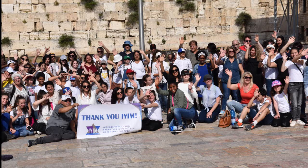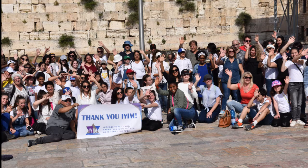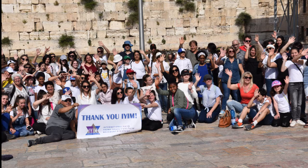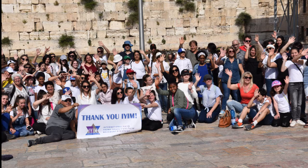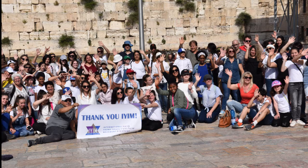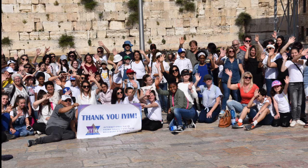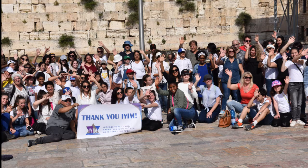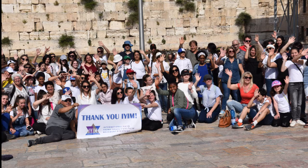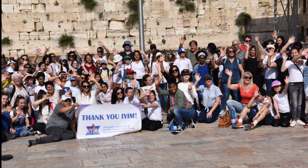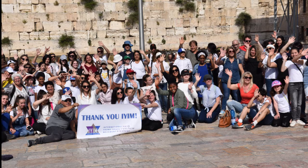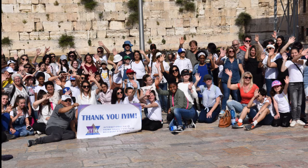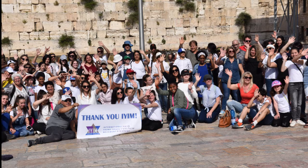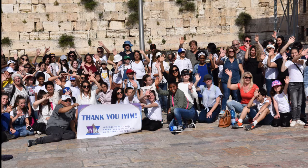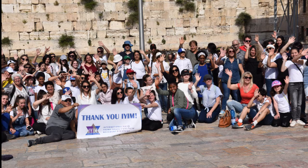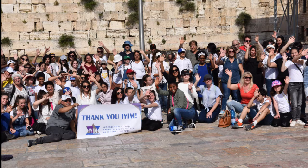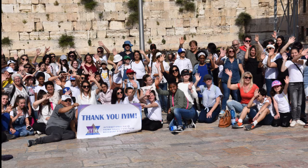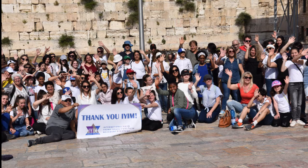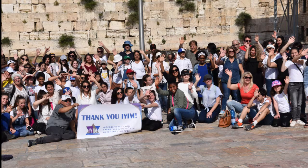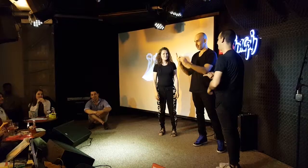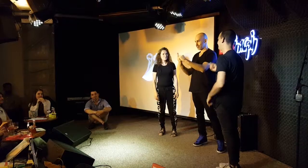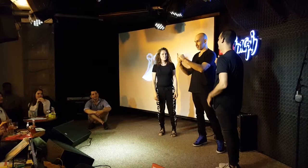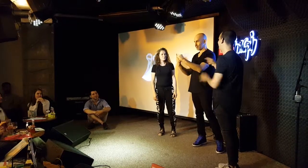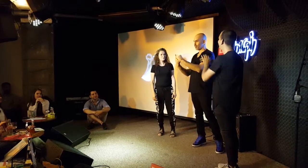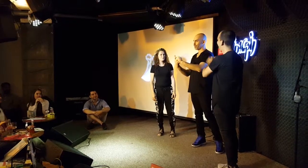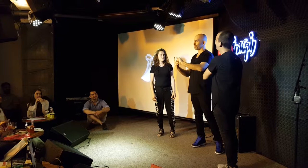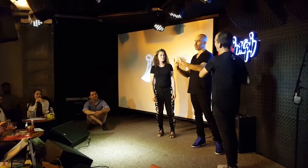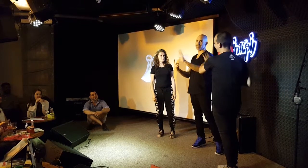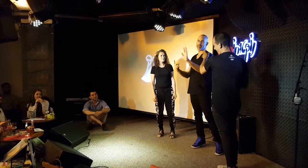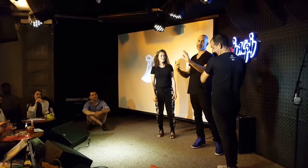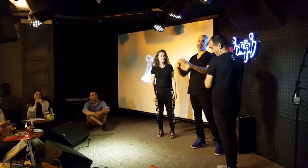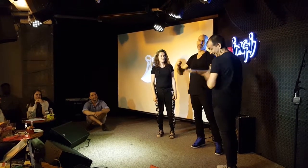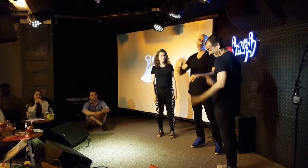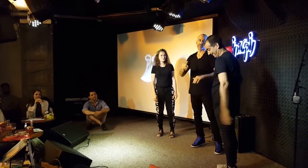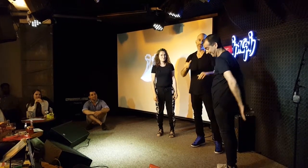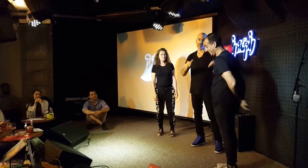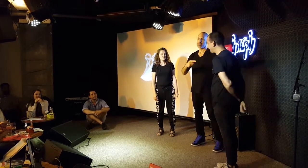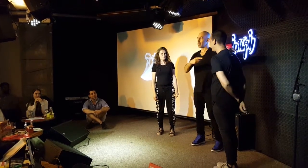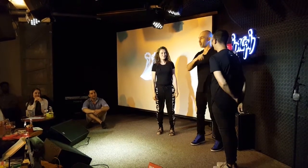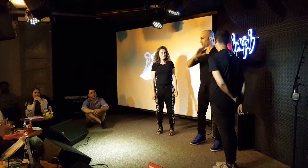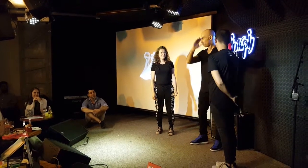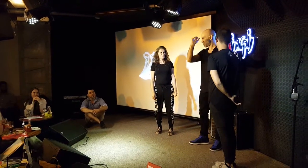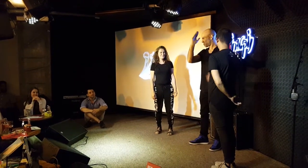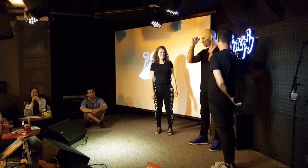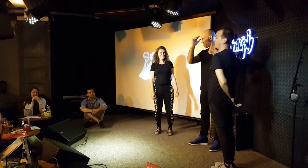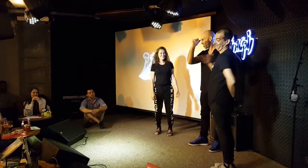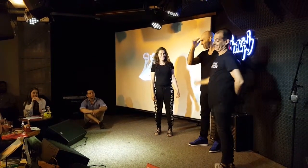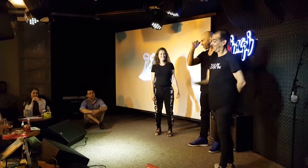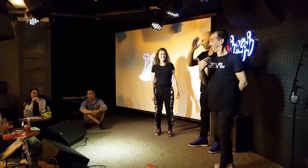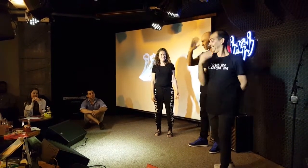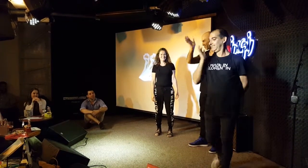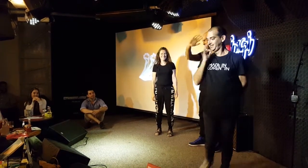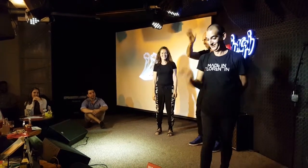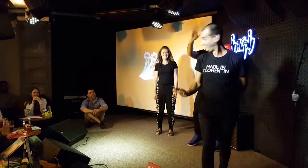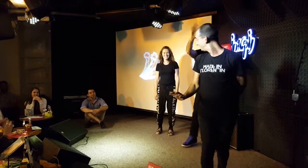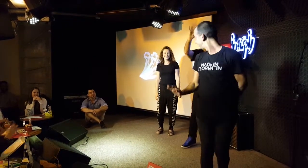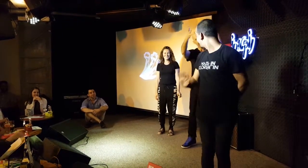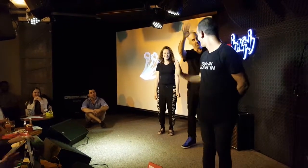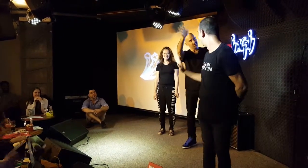in Jerusalem for deaf children. He also met with the signing community from around the Jewish state.